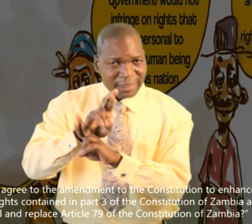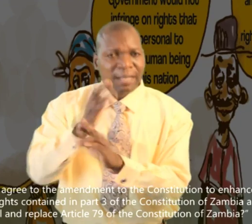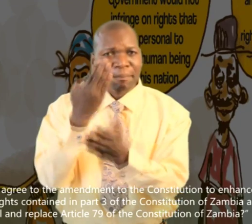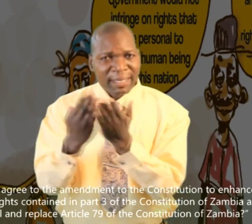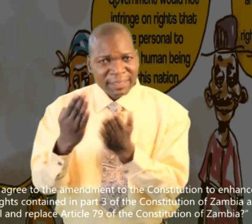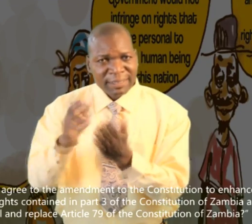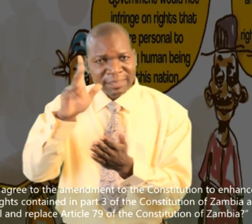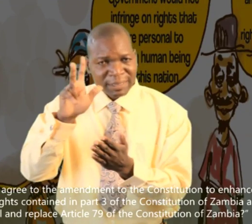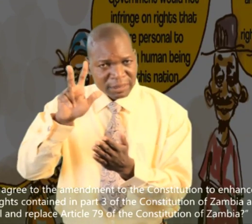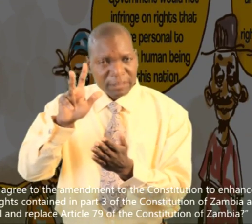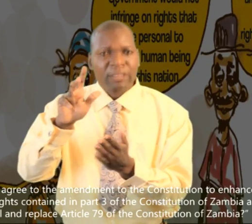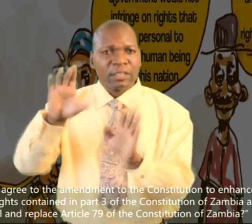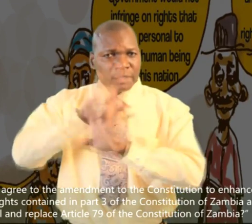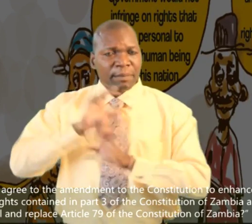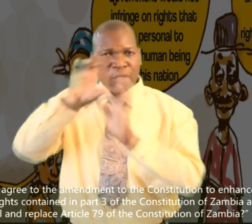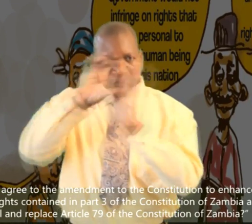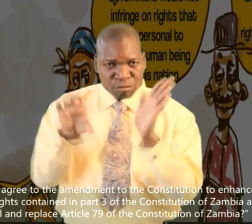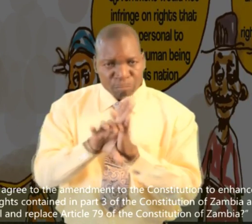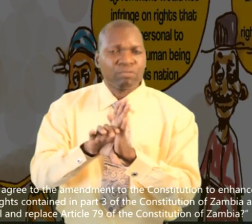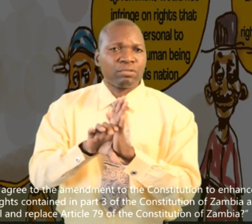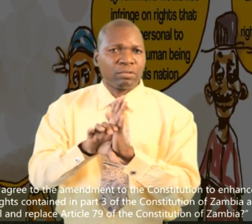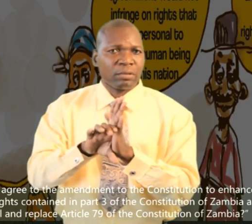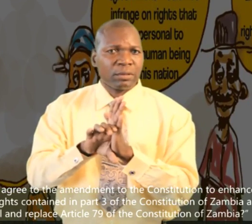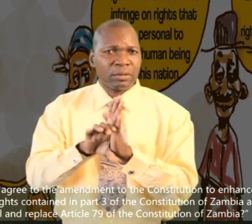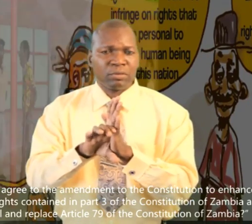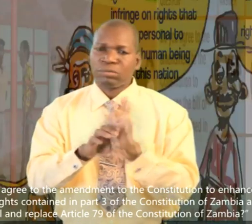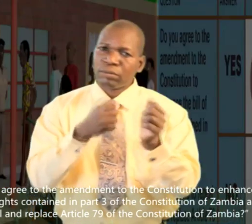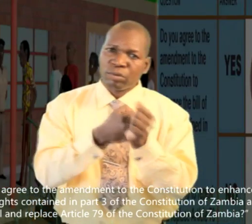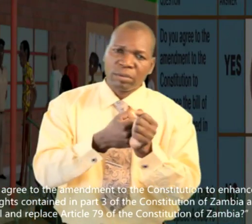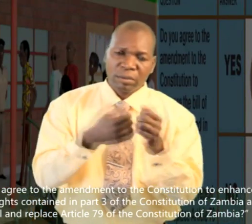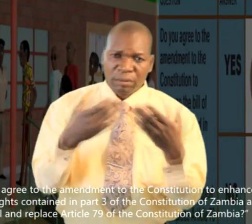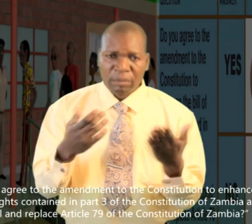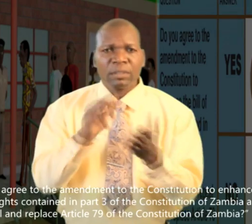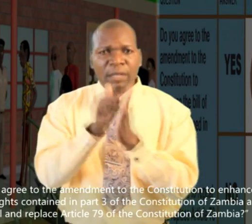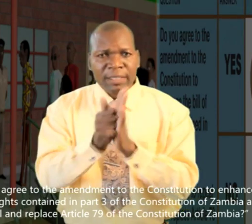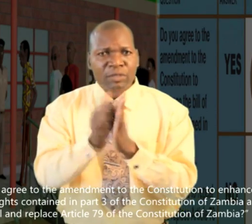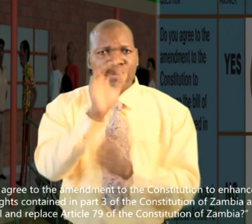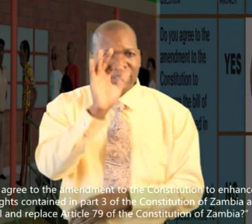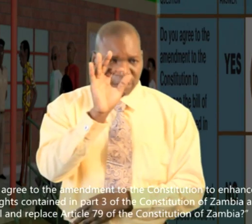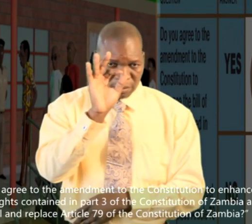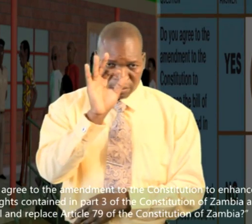Zambia and to repeal and replace Article 79 of the Constitution of Zambia?